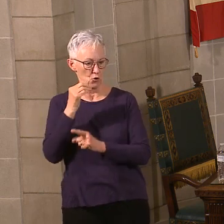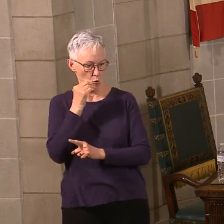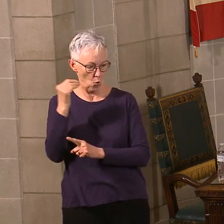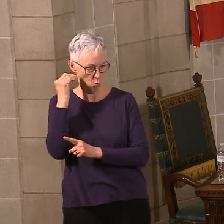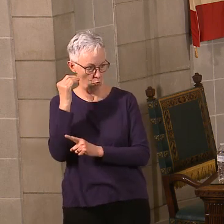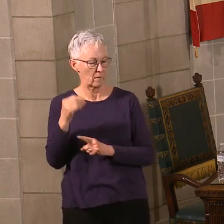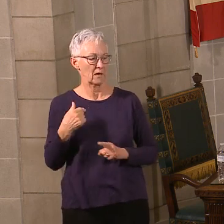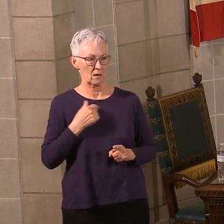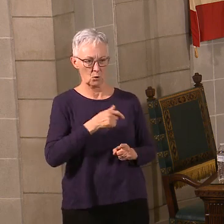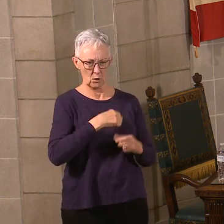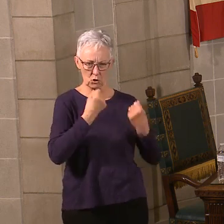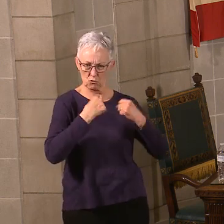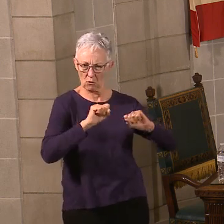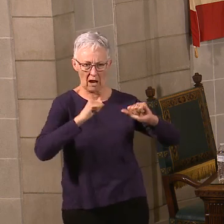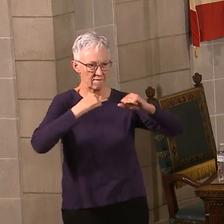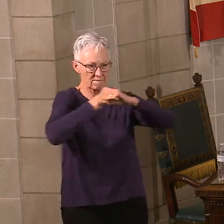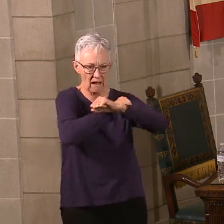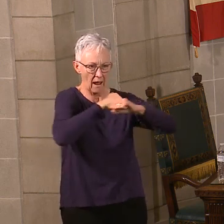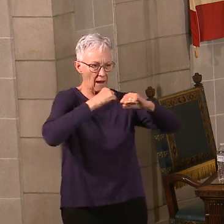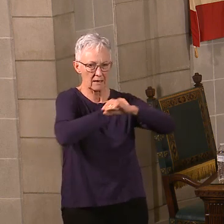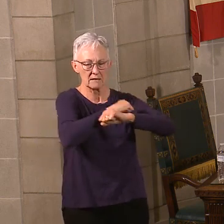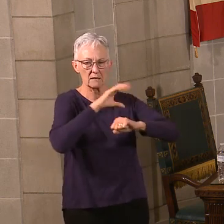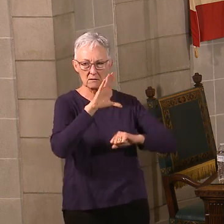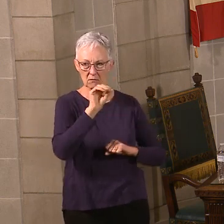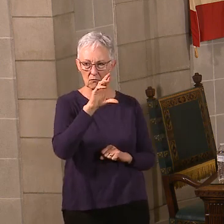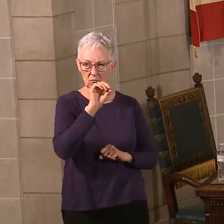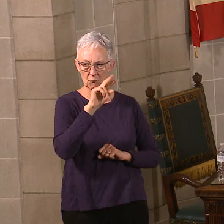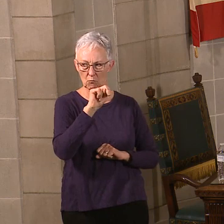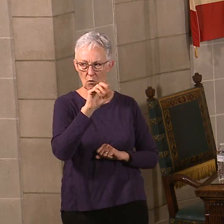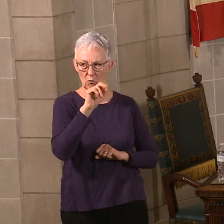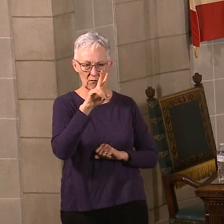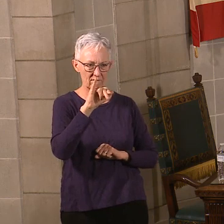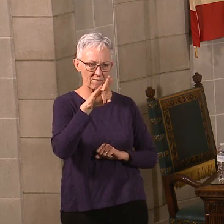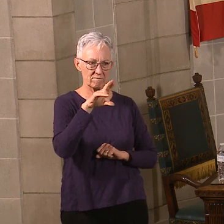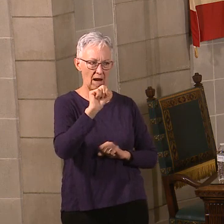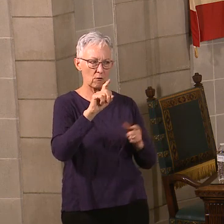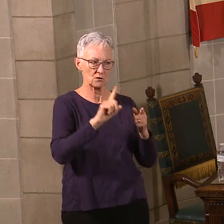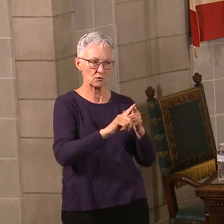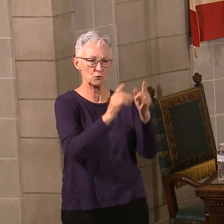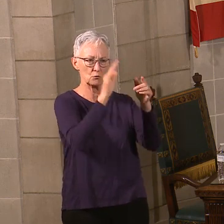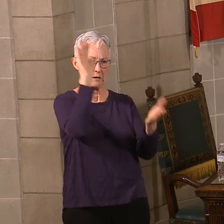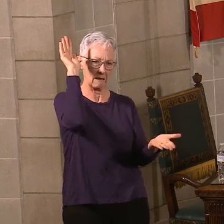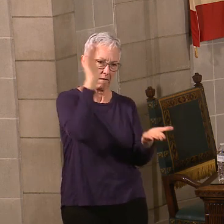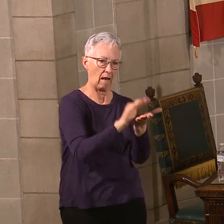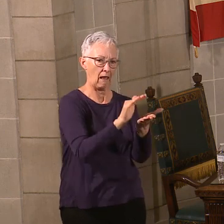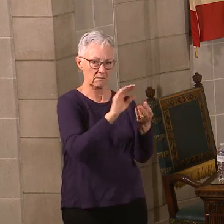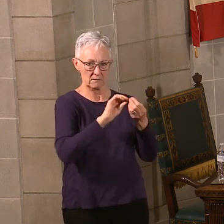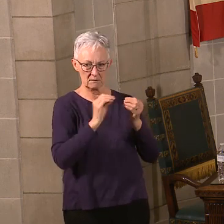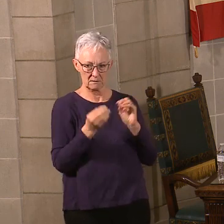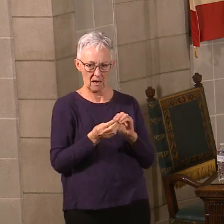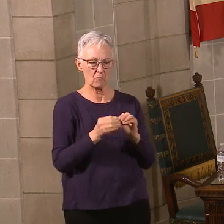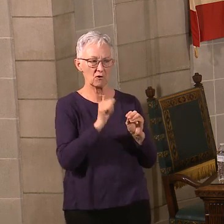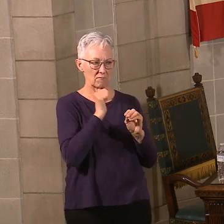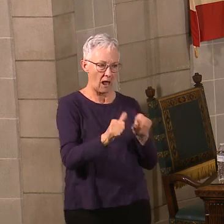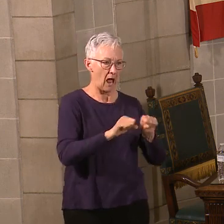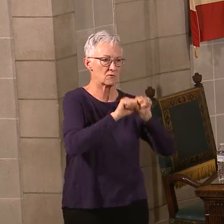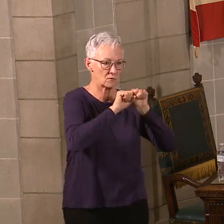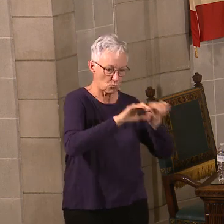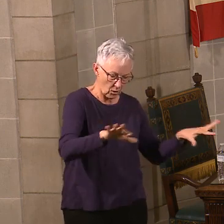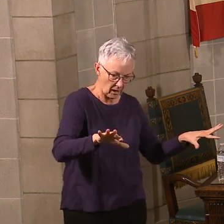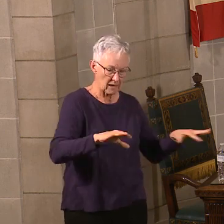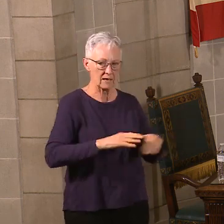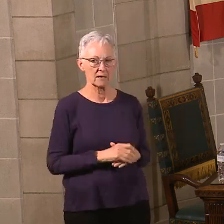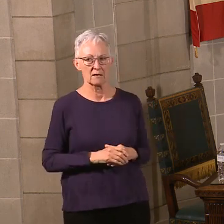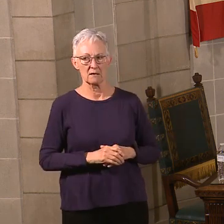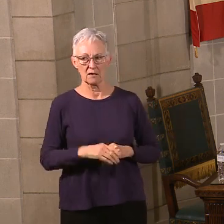how we're combating the coronavirus. And that we were concerned that his message was somehow getting confused with